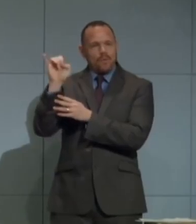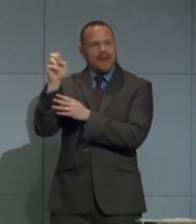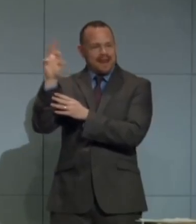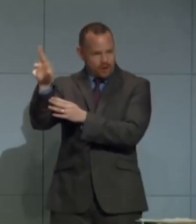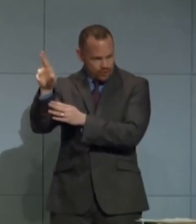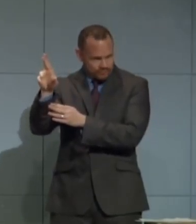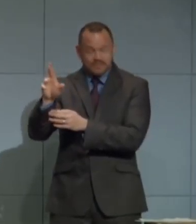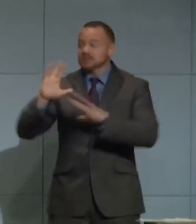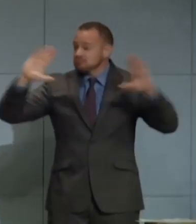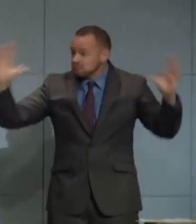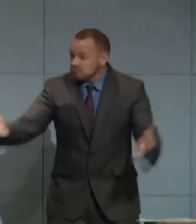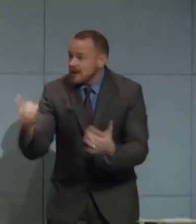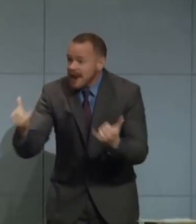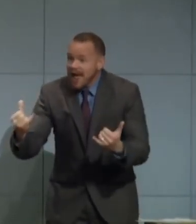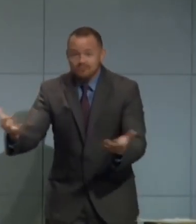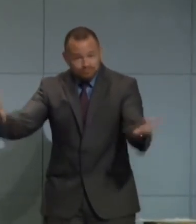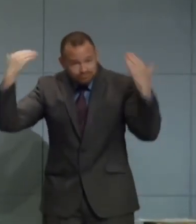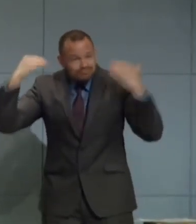Stephen Weiner.